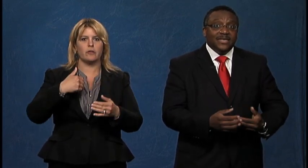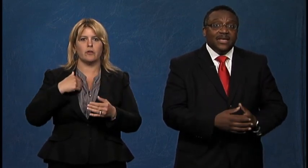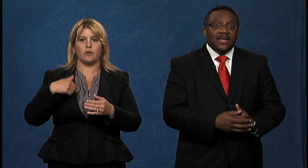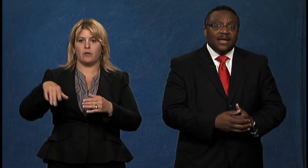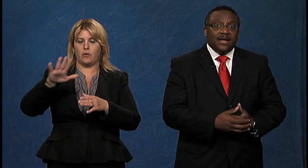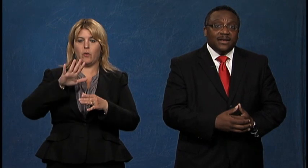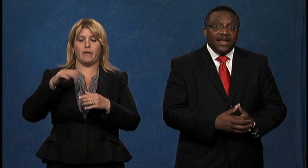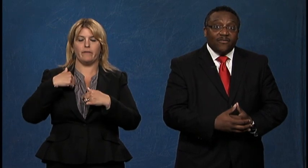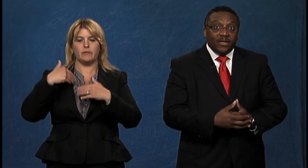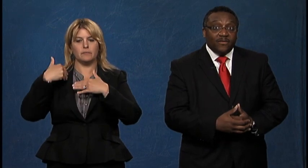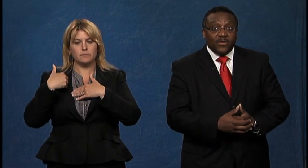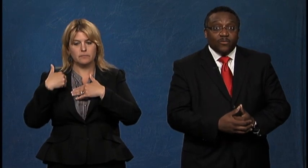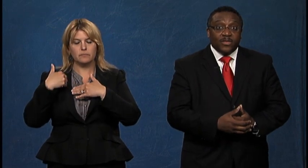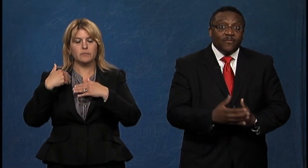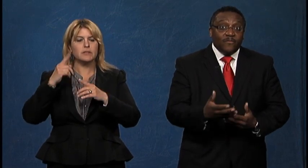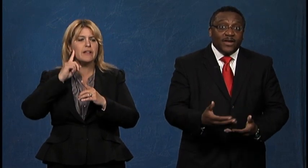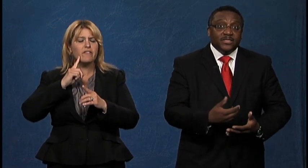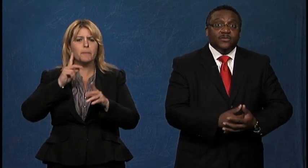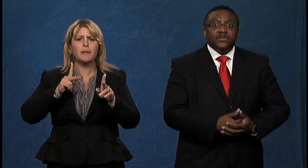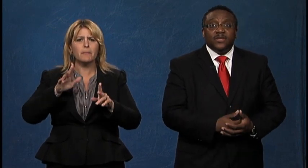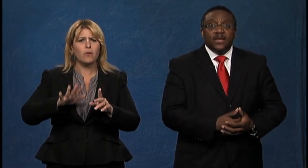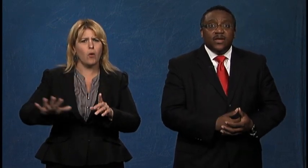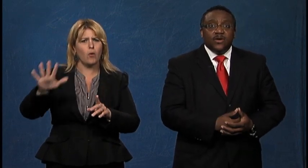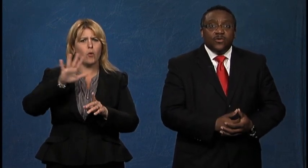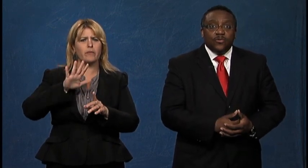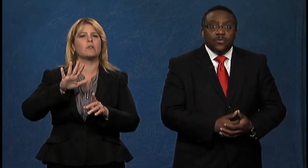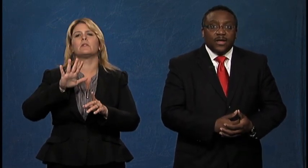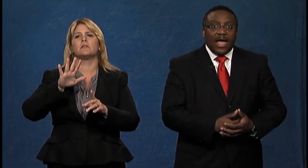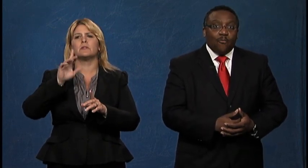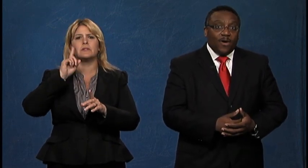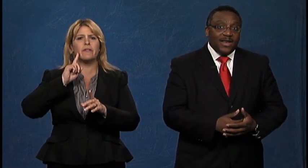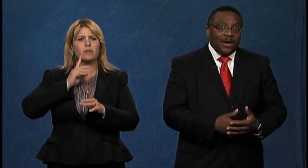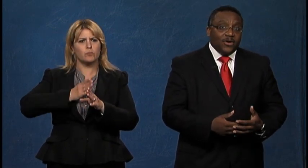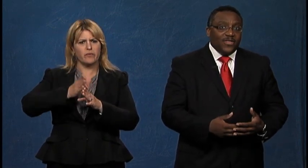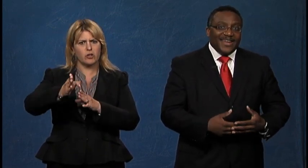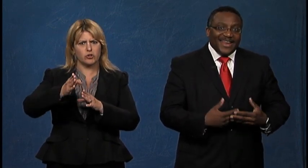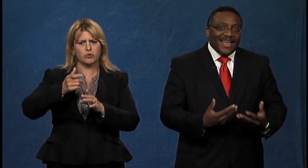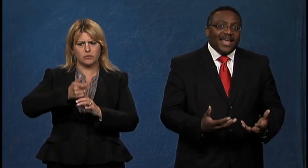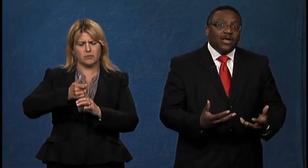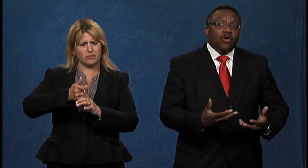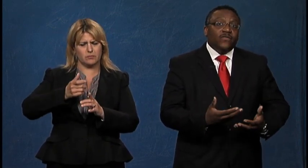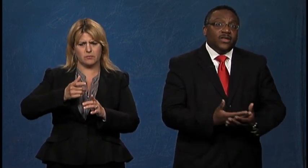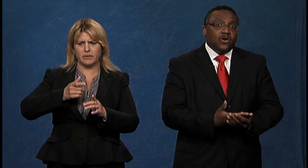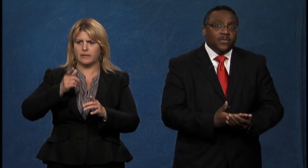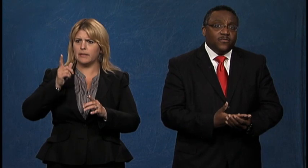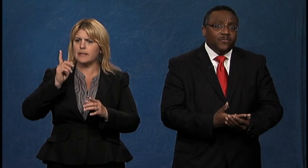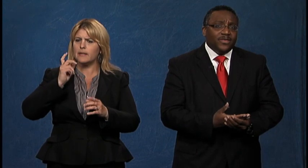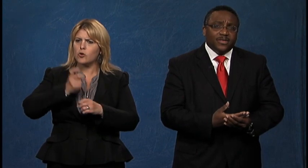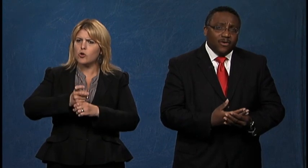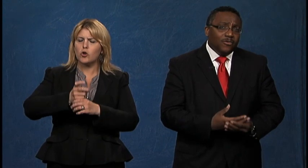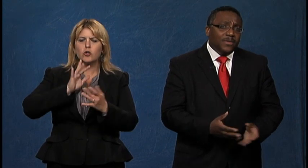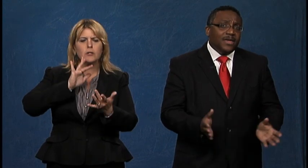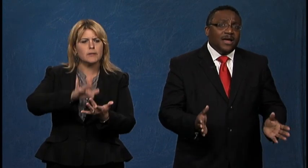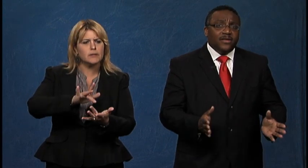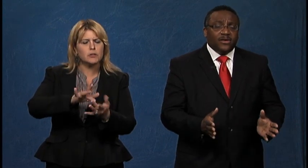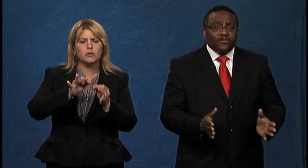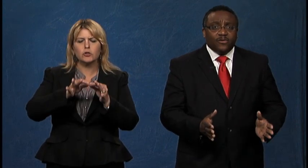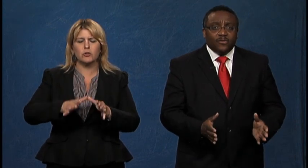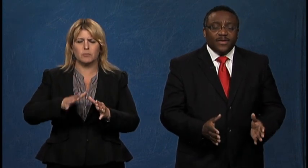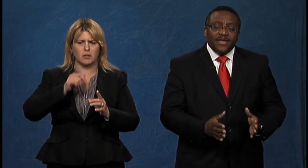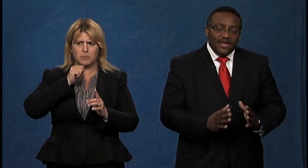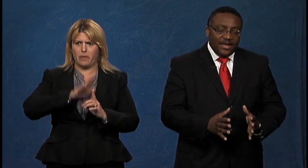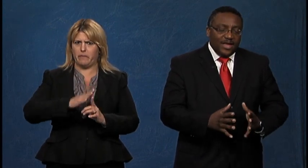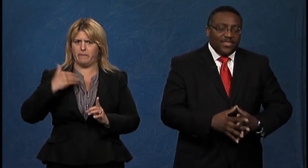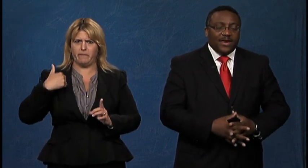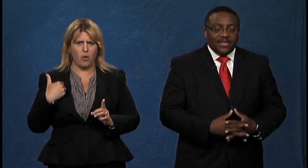diligent, deaf individuals, deaf professionals, who at one time or another cannot get hold of an interpreter for reasons totally beyond their